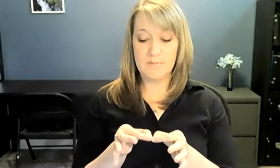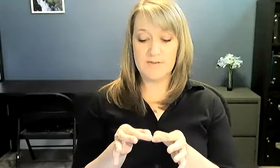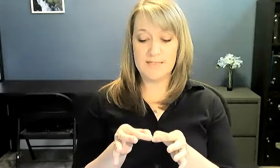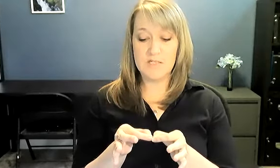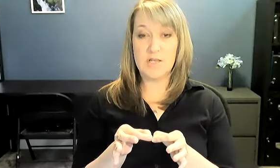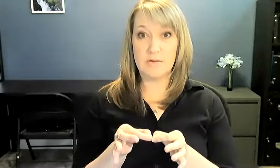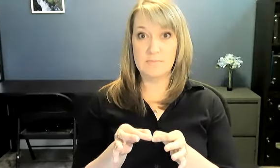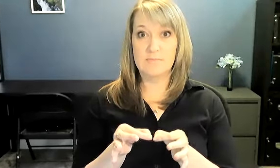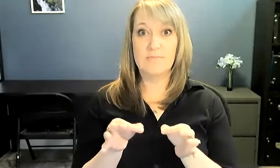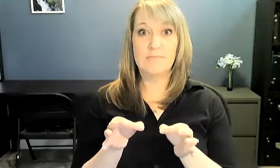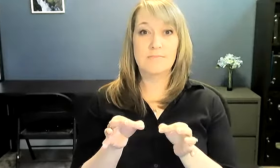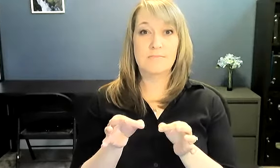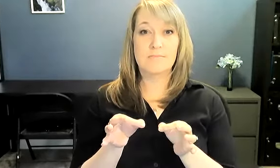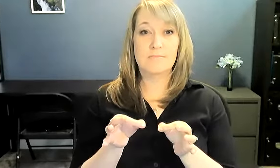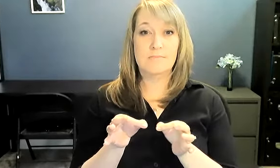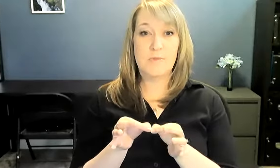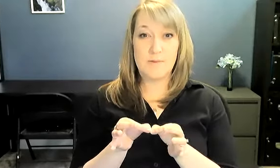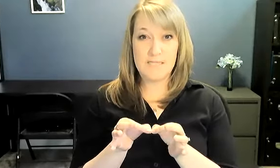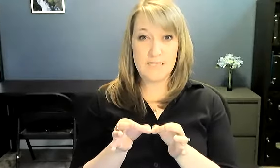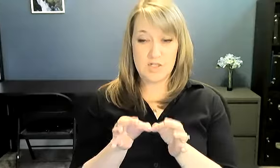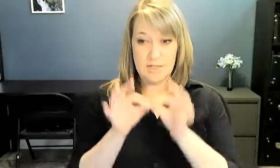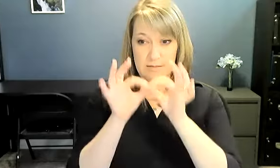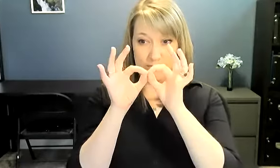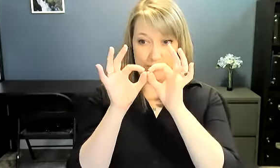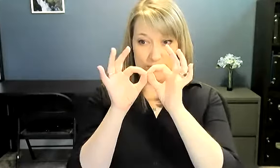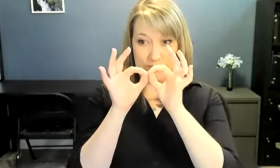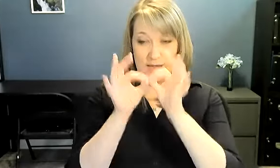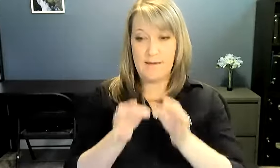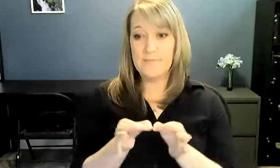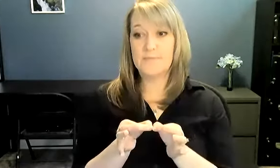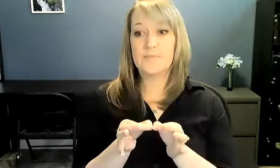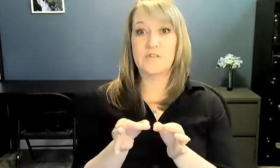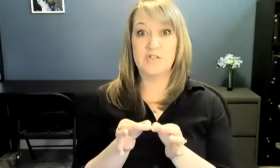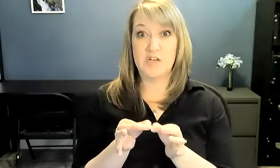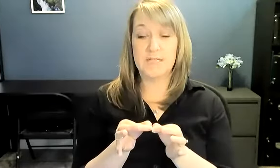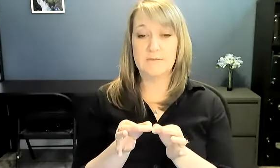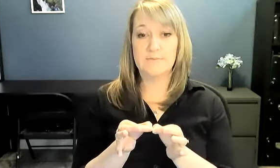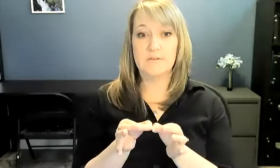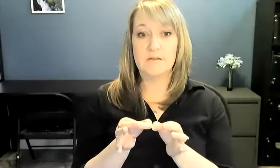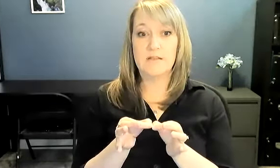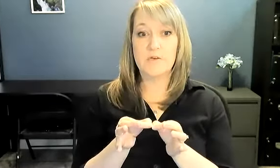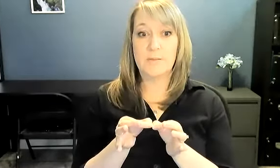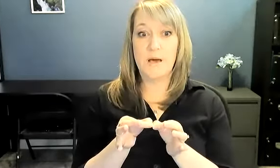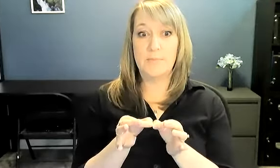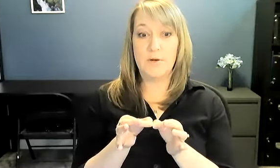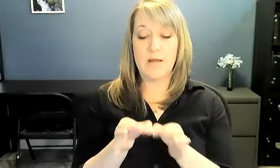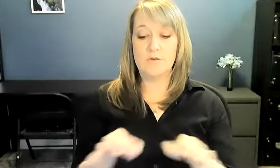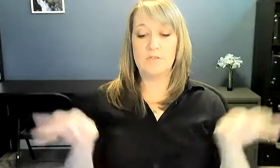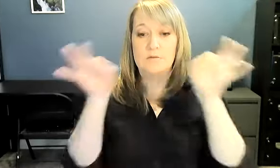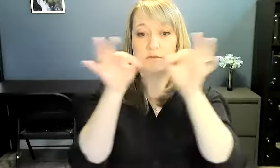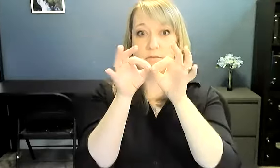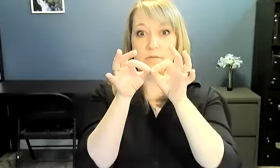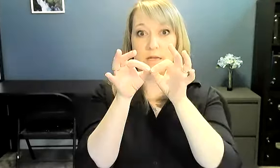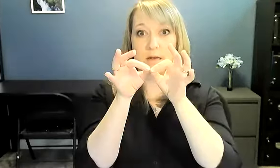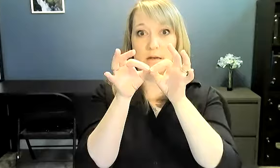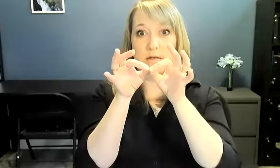facing each other, thumbs touching. Okay, so you start here. Then you come up and around and touch